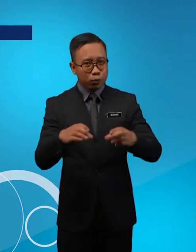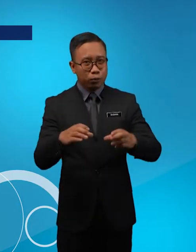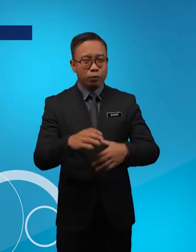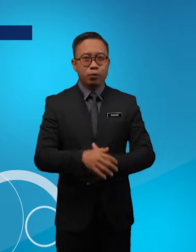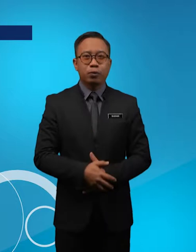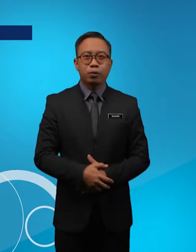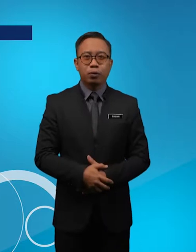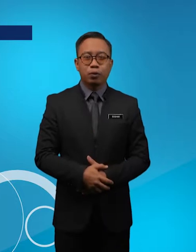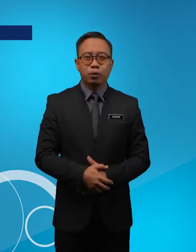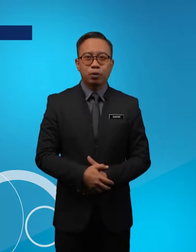Do